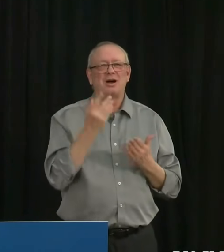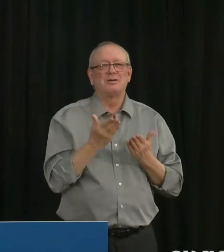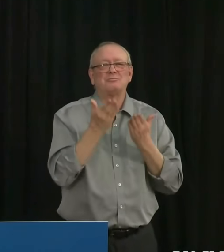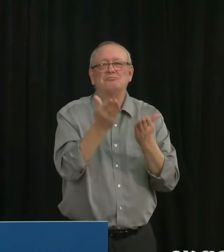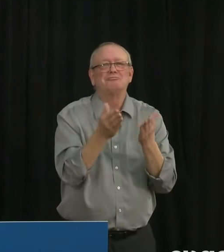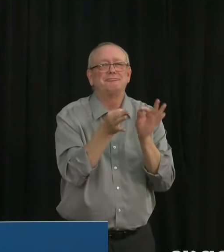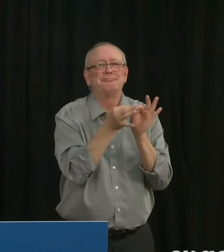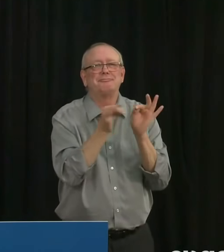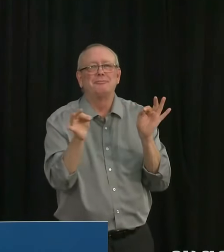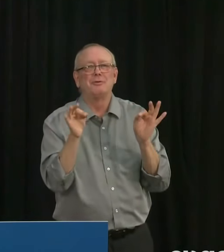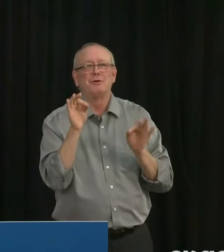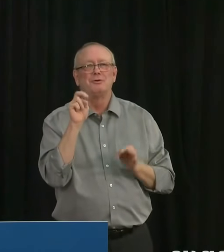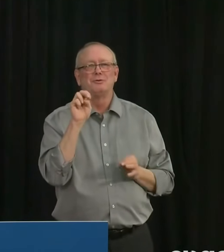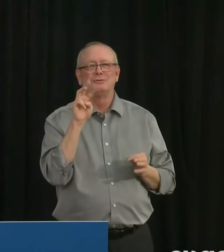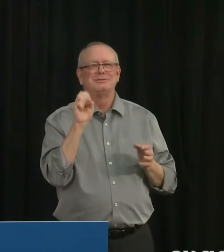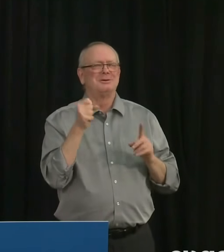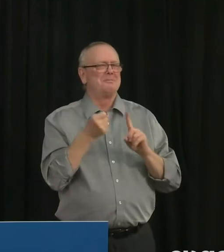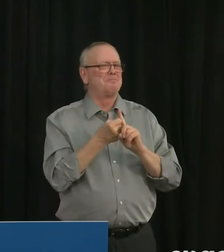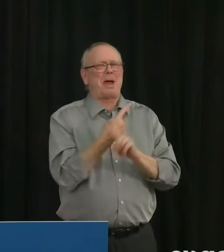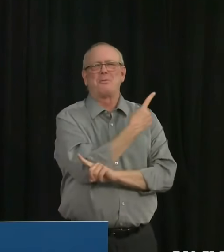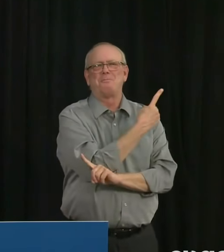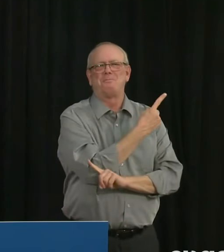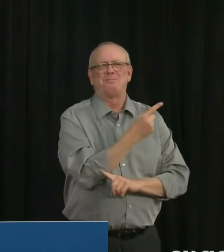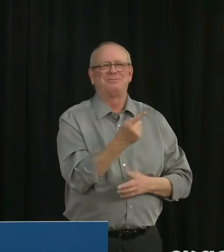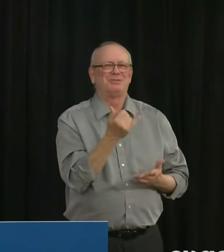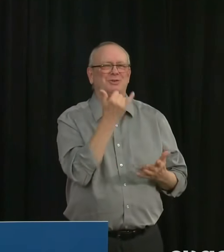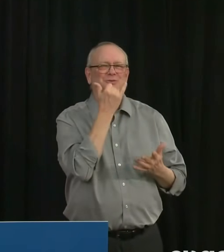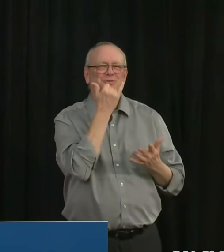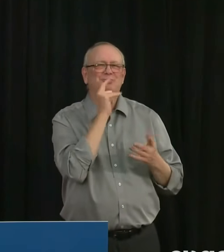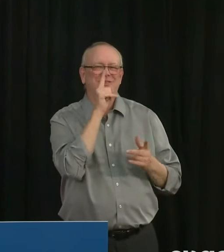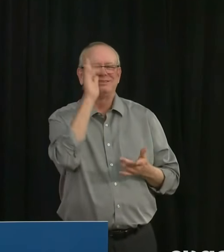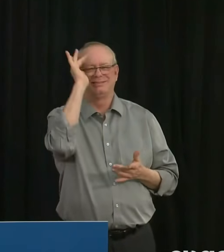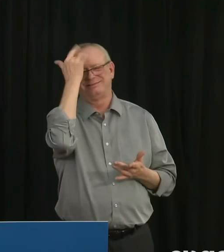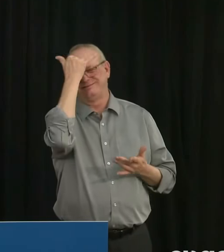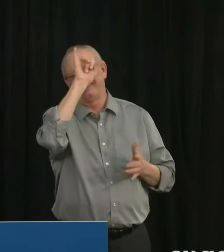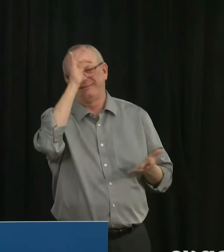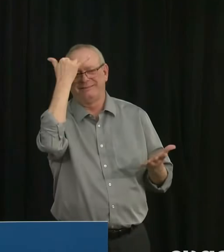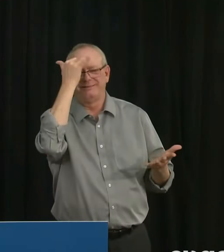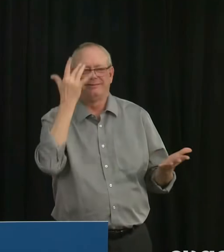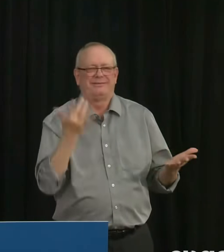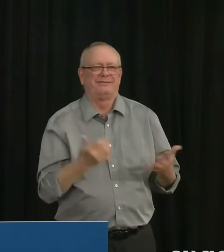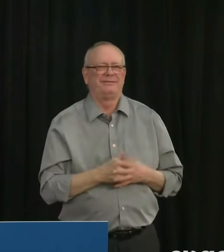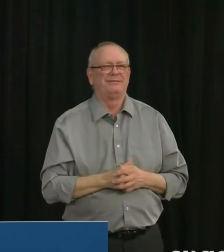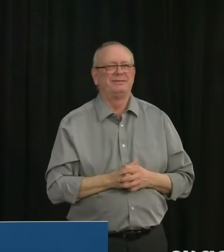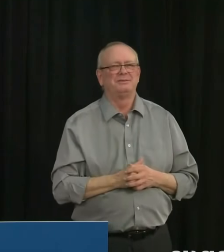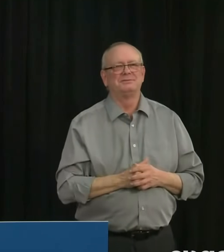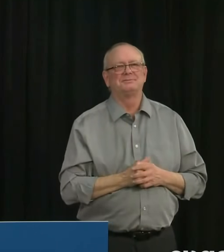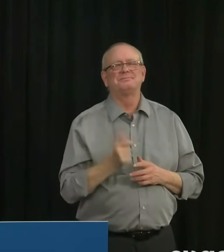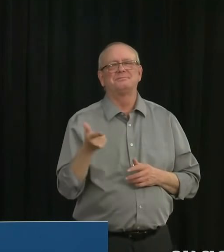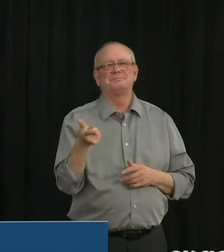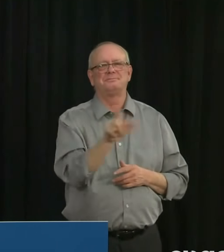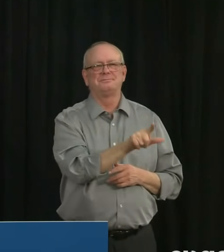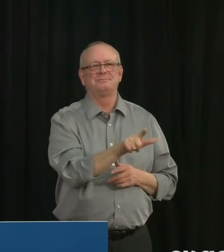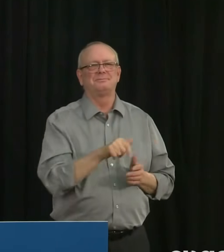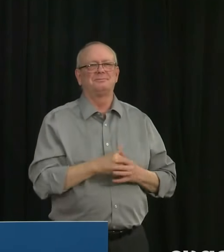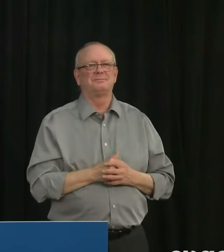is totally wrong and completely insane. Operator, could you put through the next caller, please?